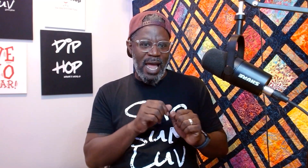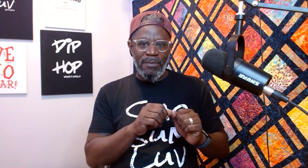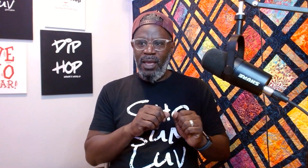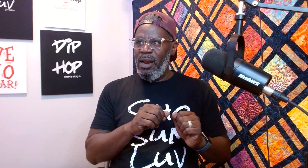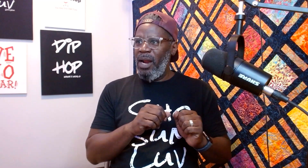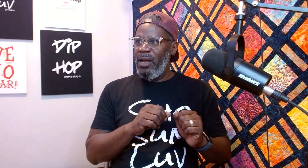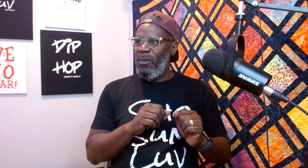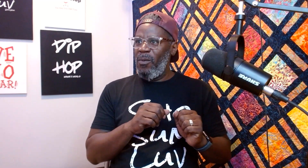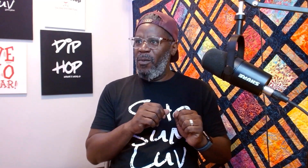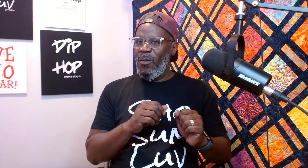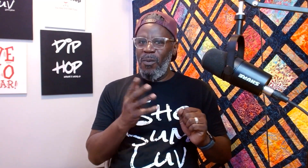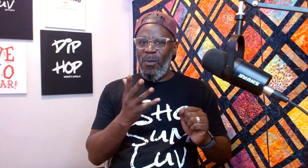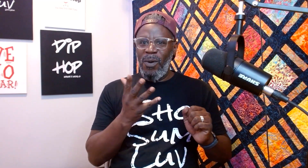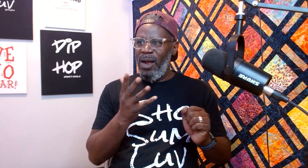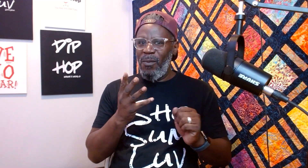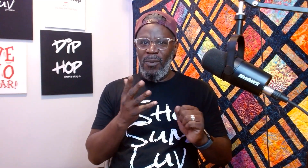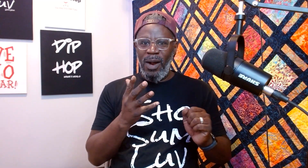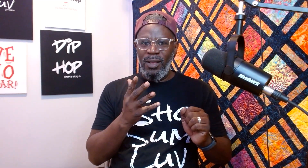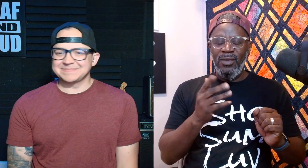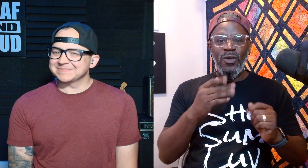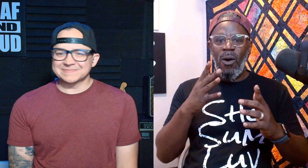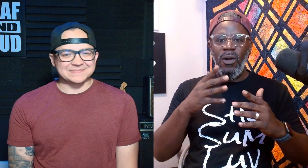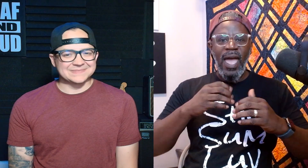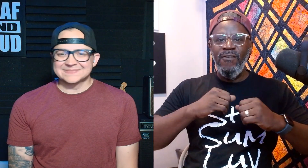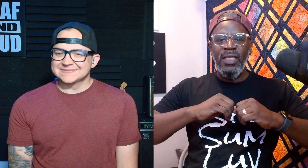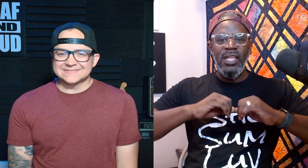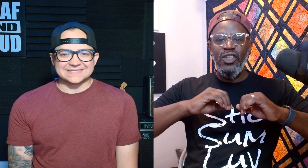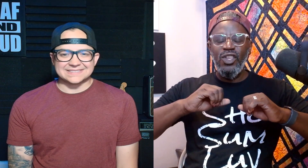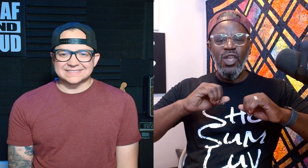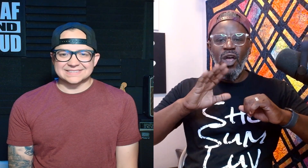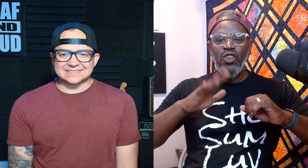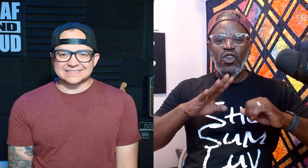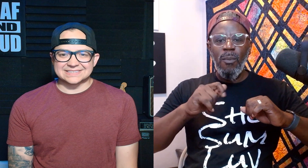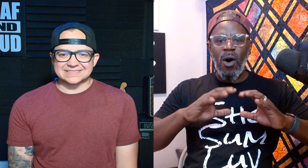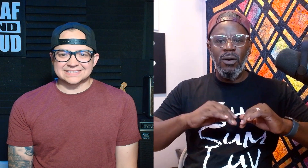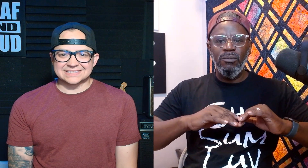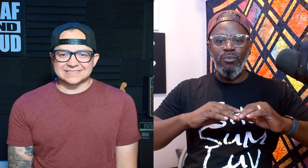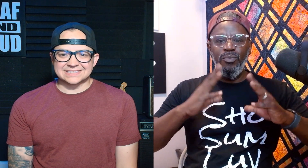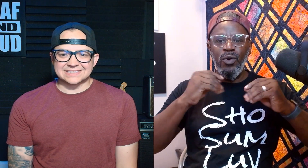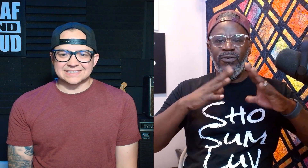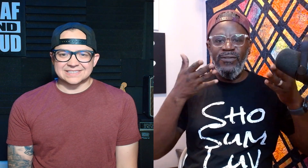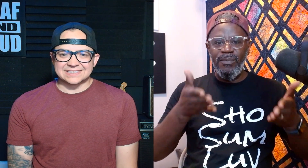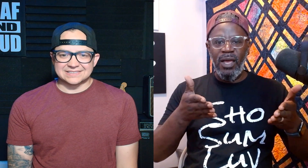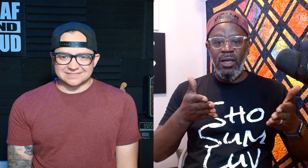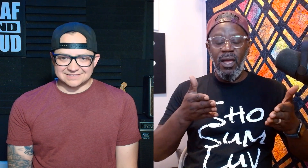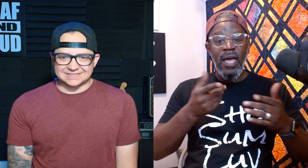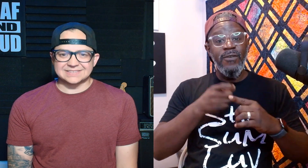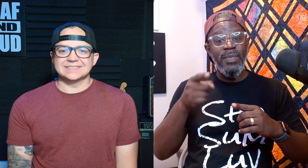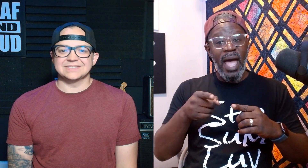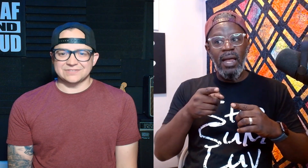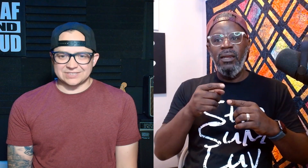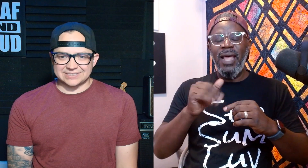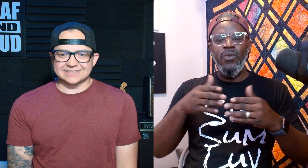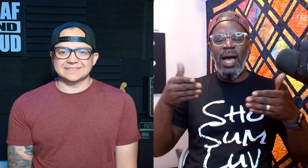at this time. And I'm like, what? So everything just snowballed beautifully from there. And